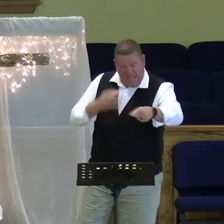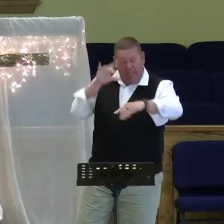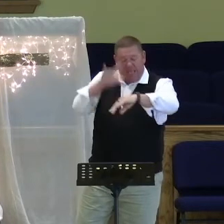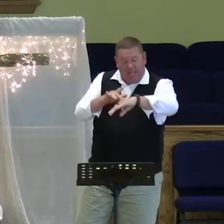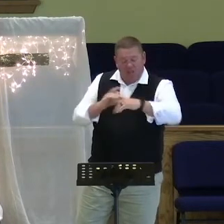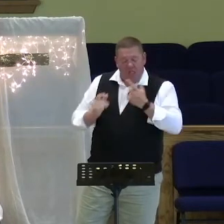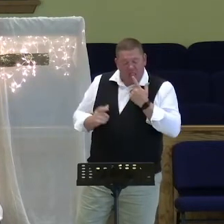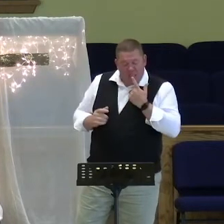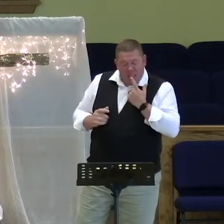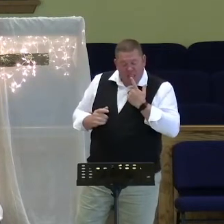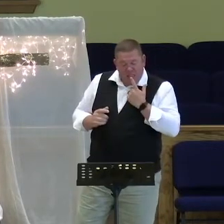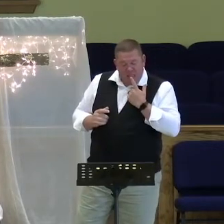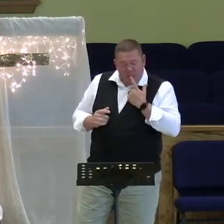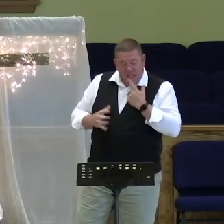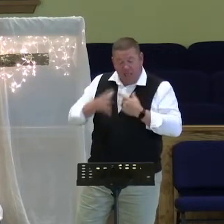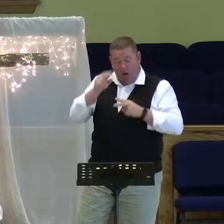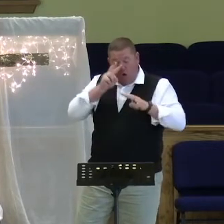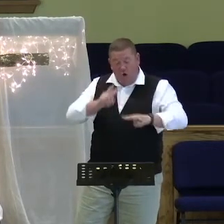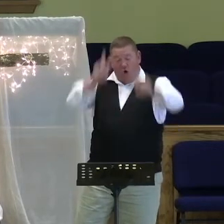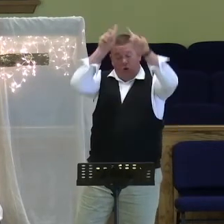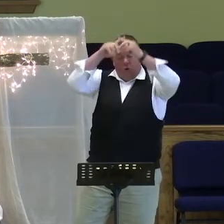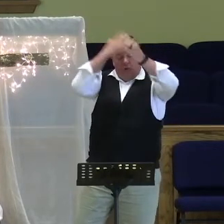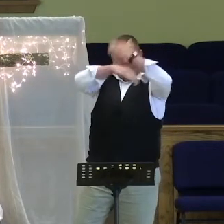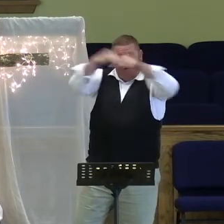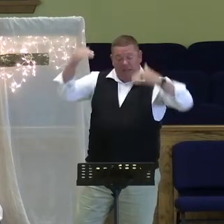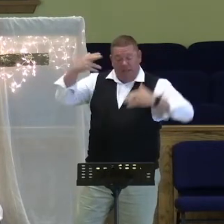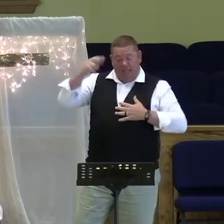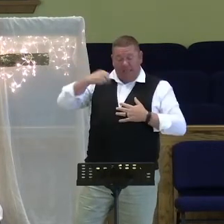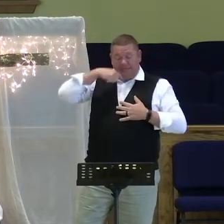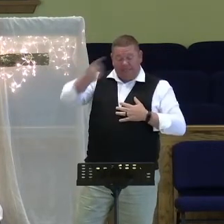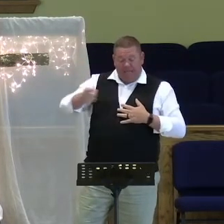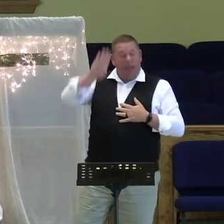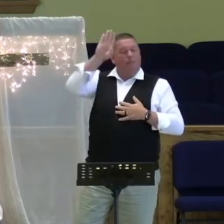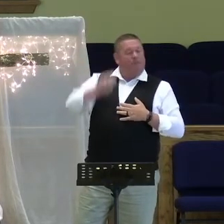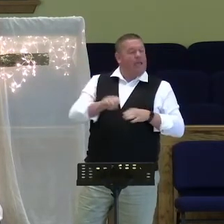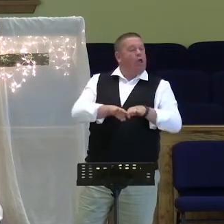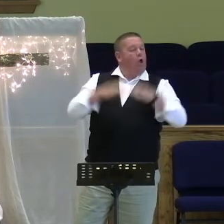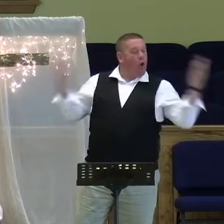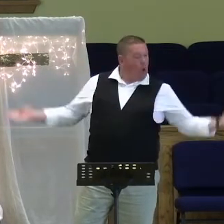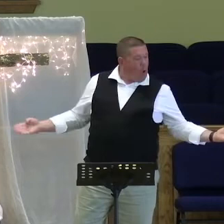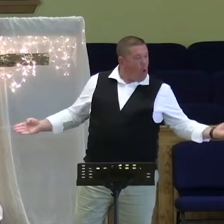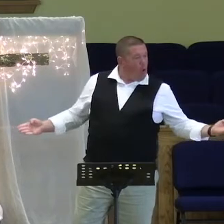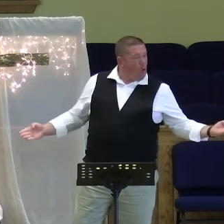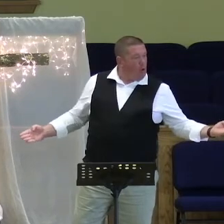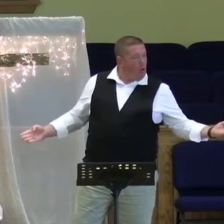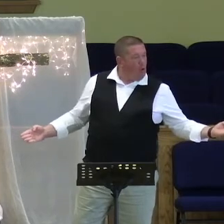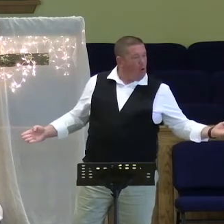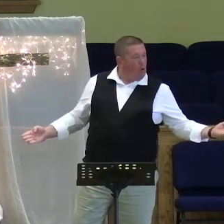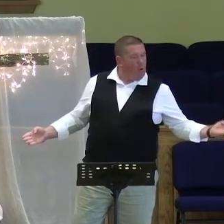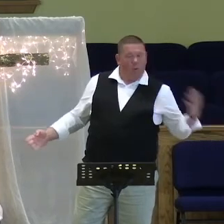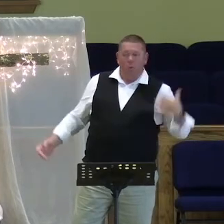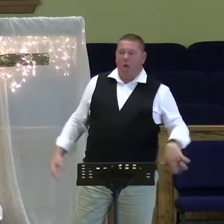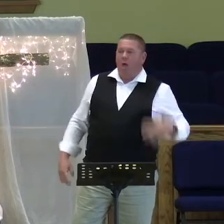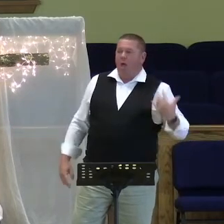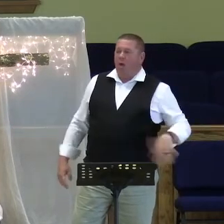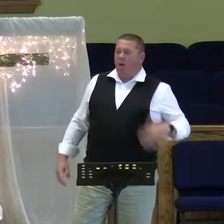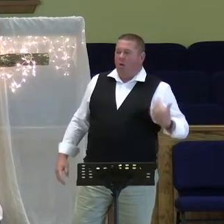spit and touched his tongue. And looking up to heaven, he said, Ephphatha, that is, be opened."